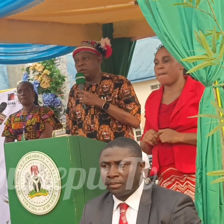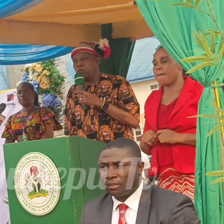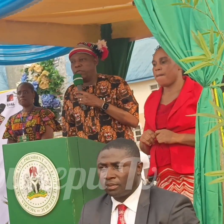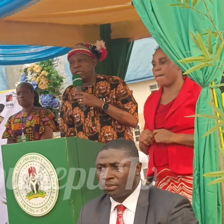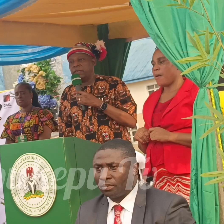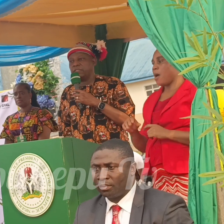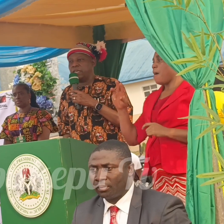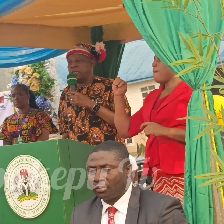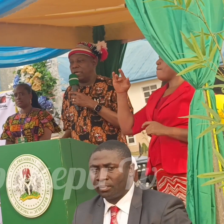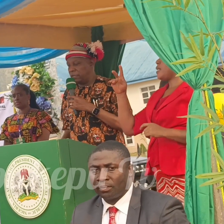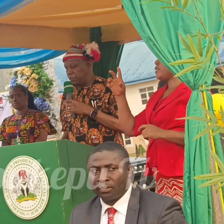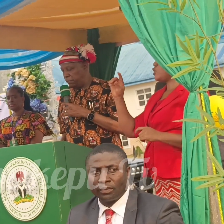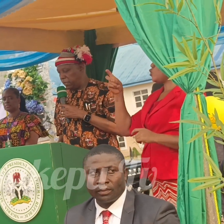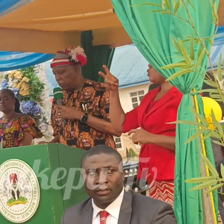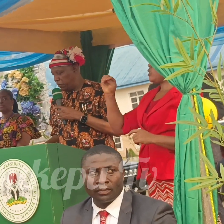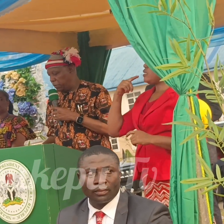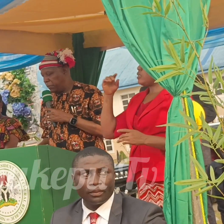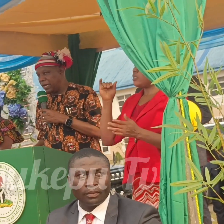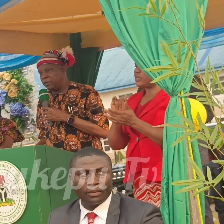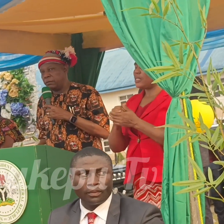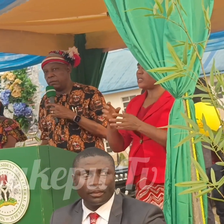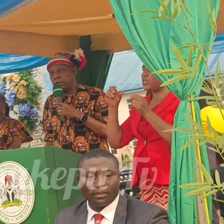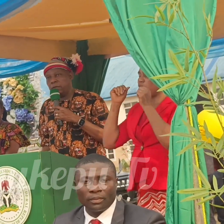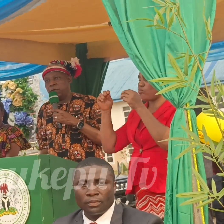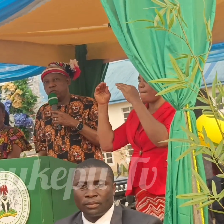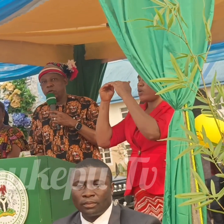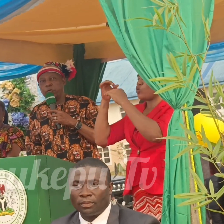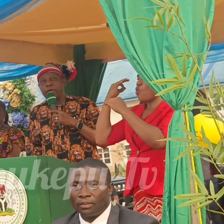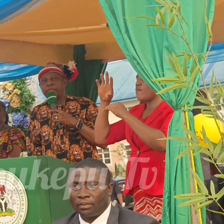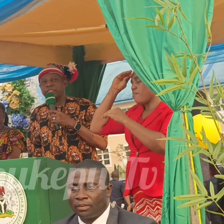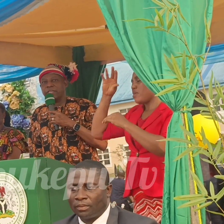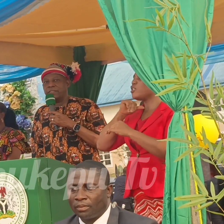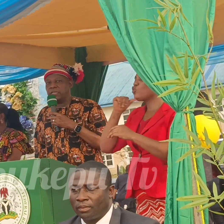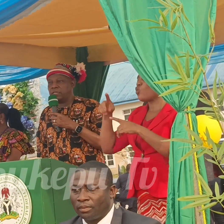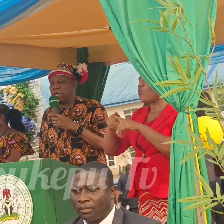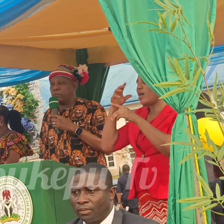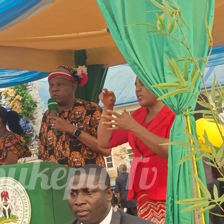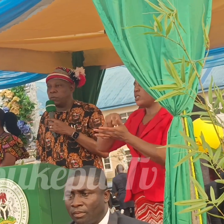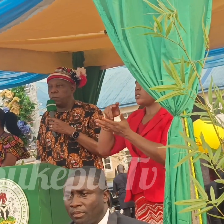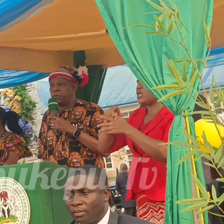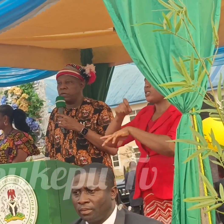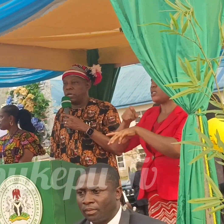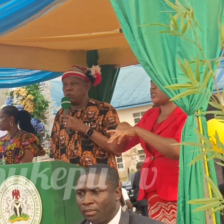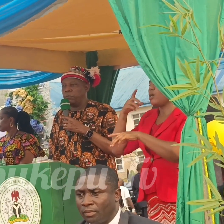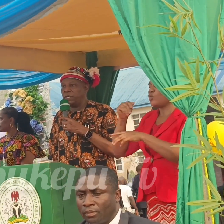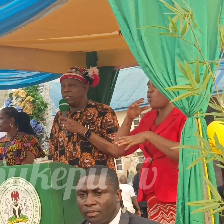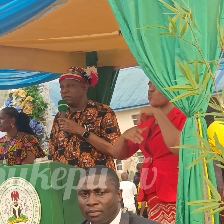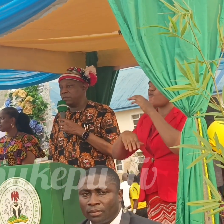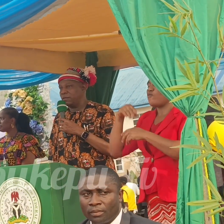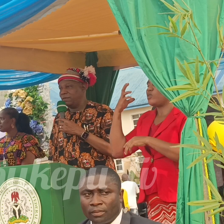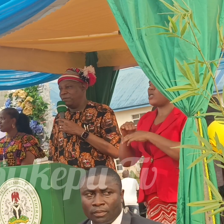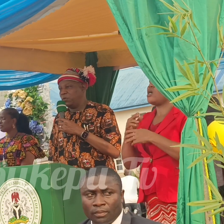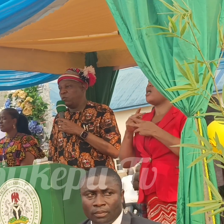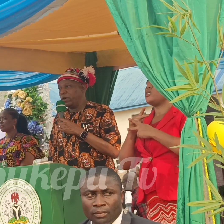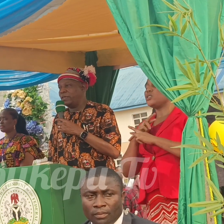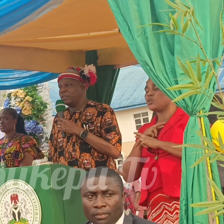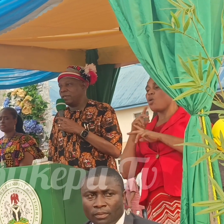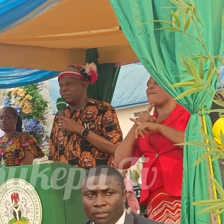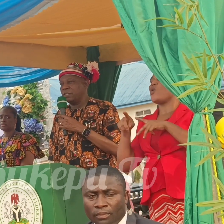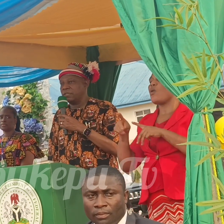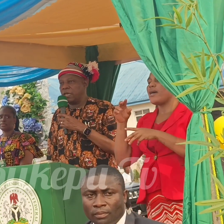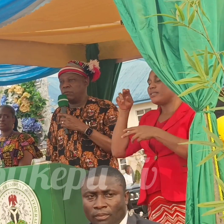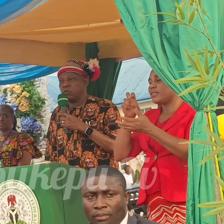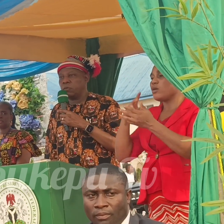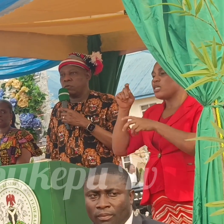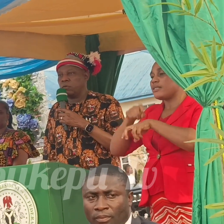Martin Luther King said the ultimate measure of a man is not where he stands at times of comfort and convenience, but where he stands